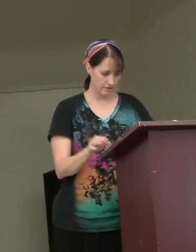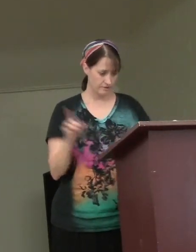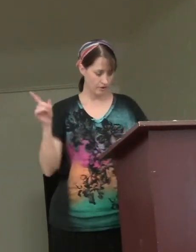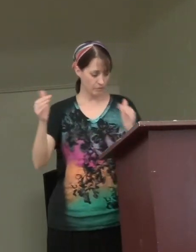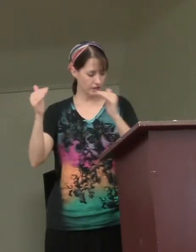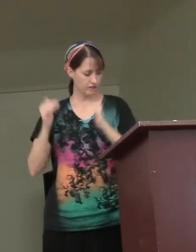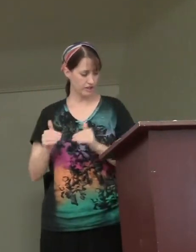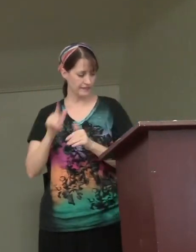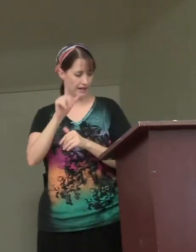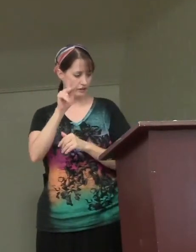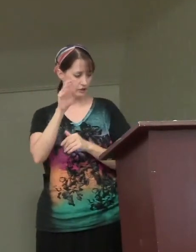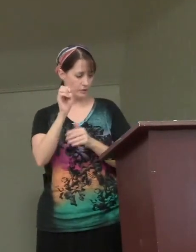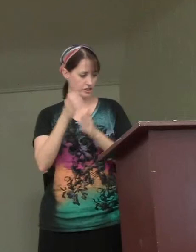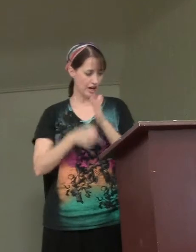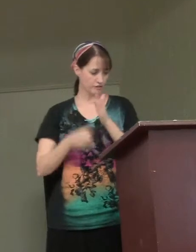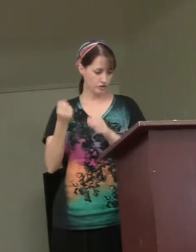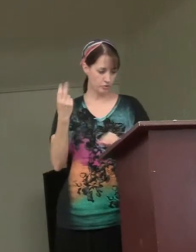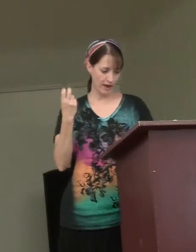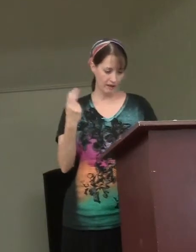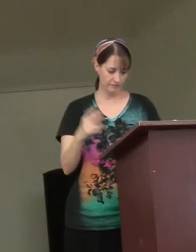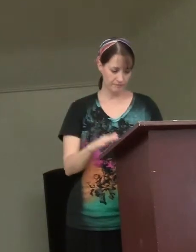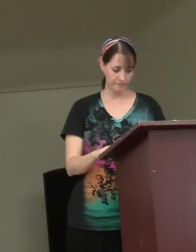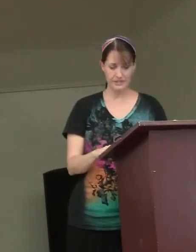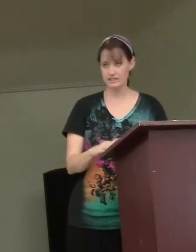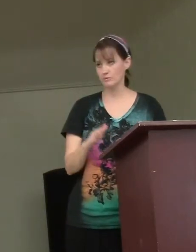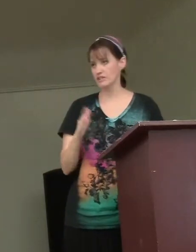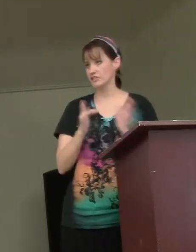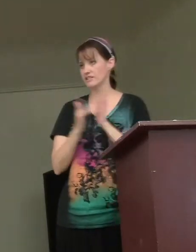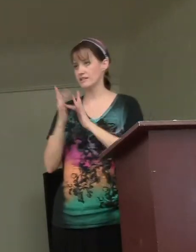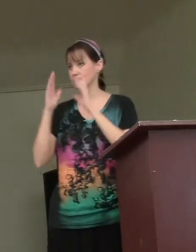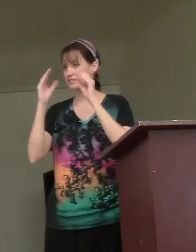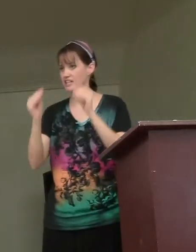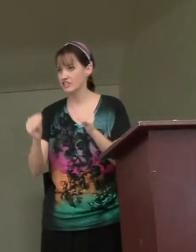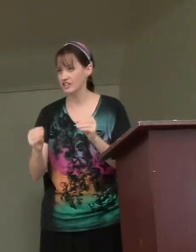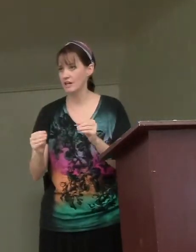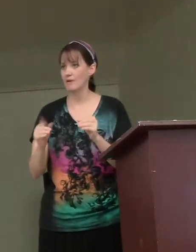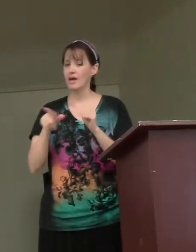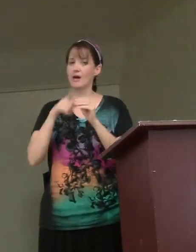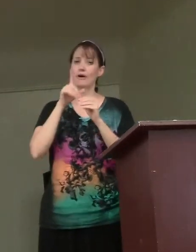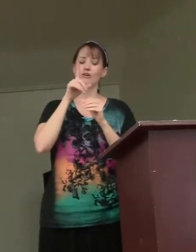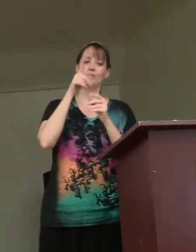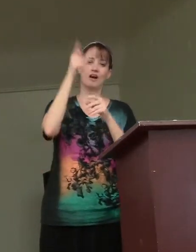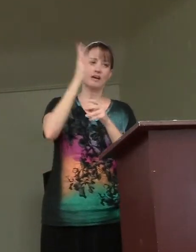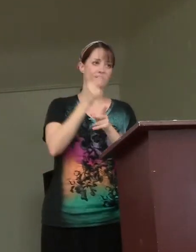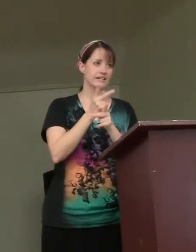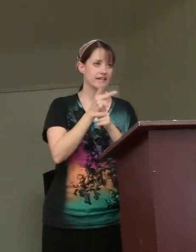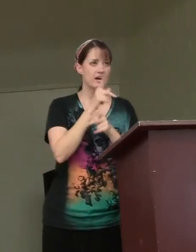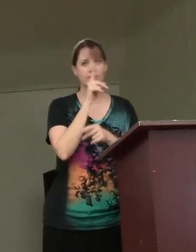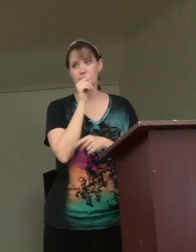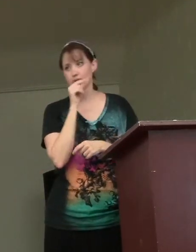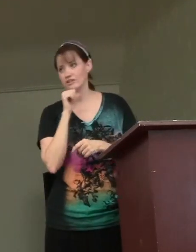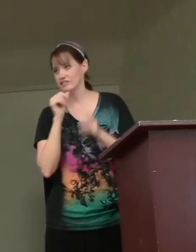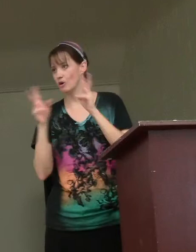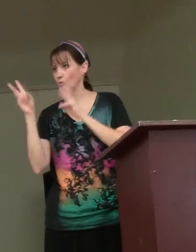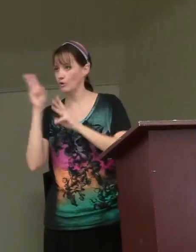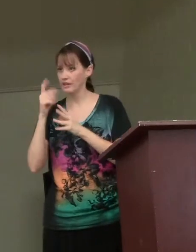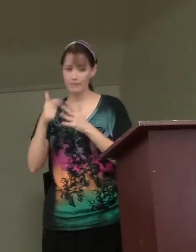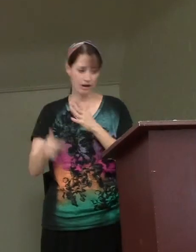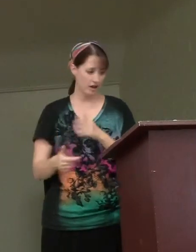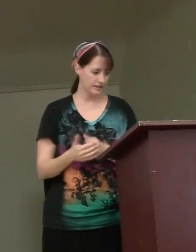So we're going to look at that in Luke chapter 12. This is when Jesus has been teaching them about, you know, God takes care of the birds and don't worry about all this